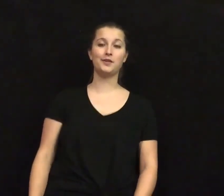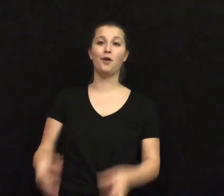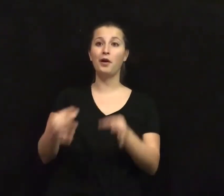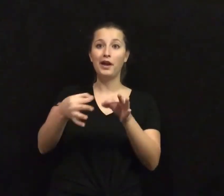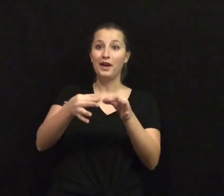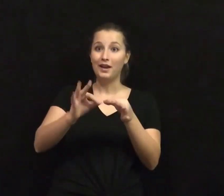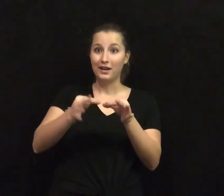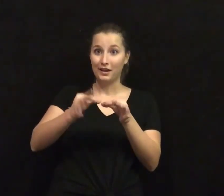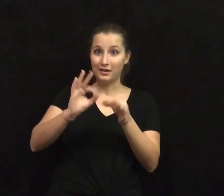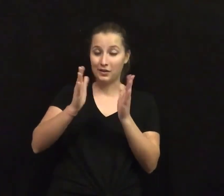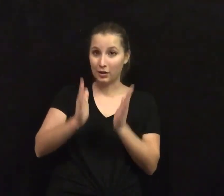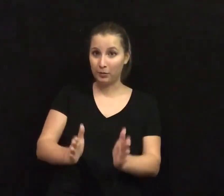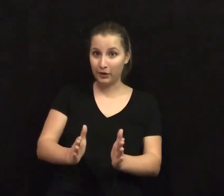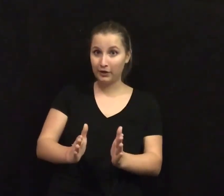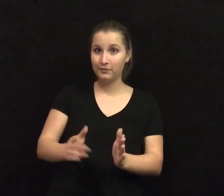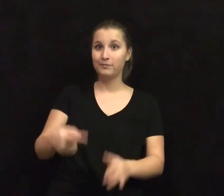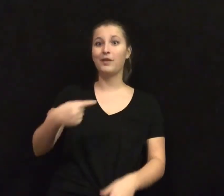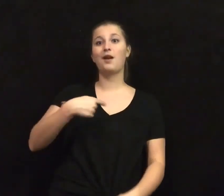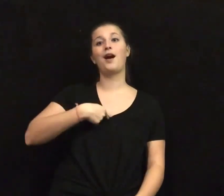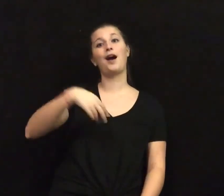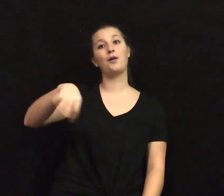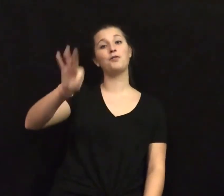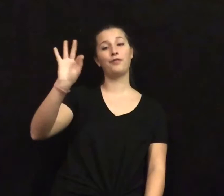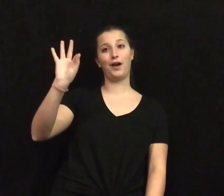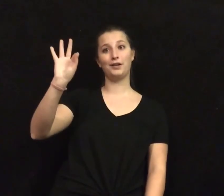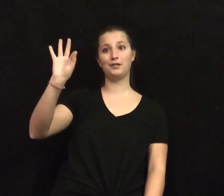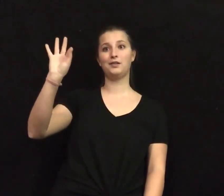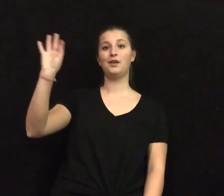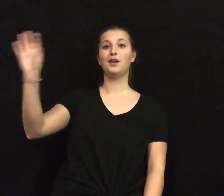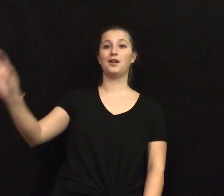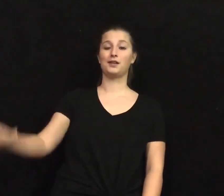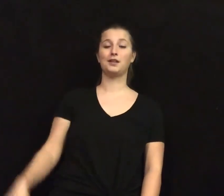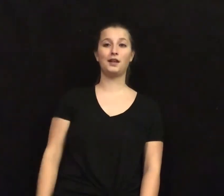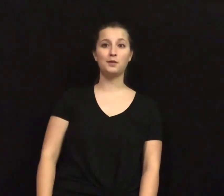So interpreter, I will find. And so let them